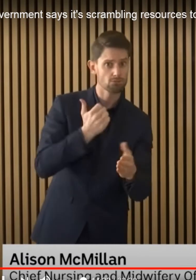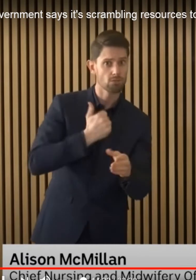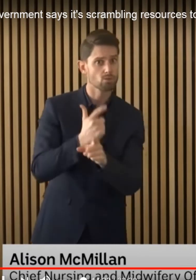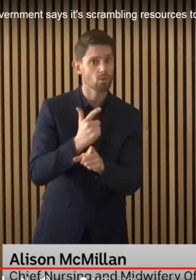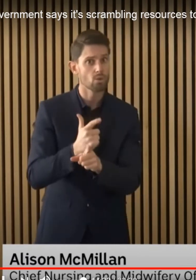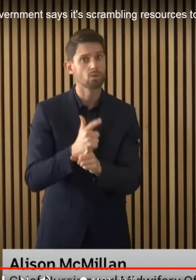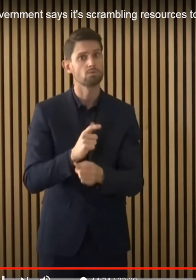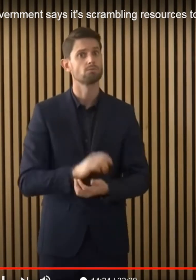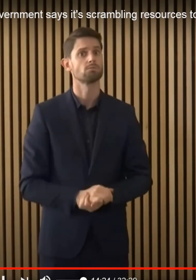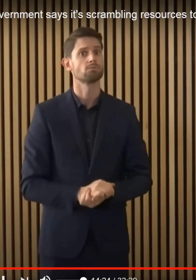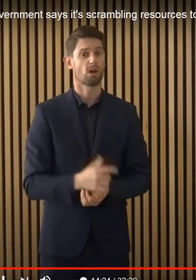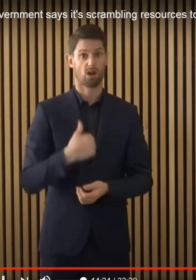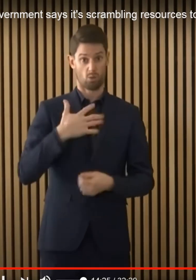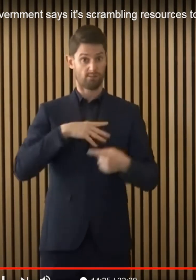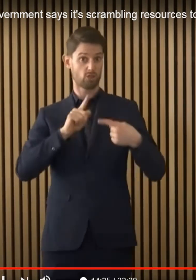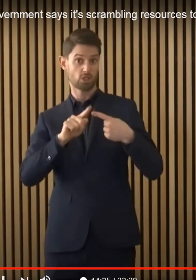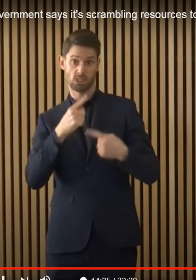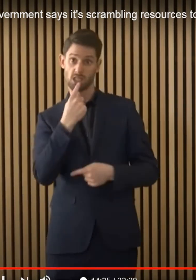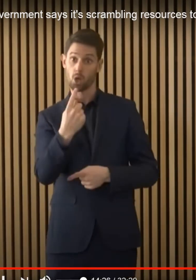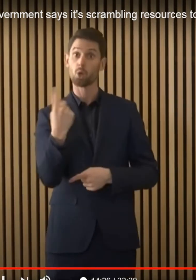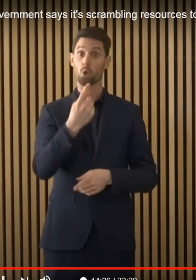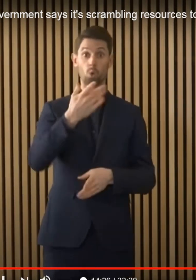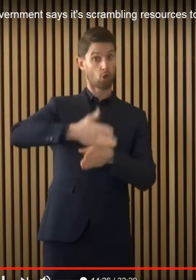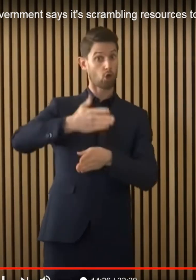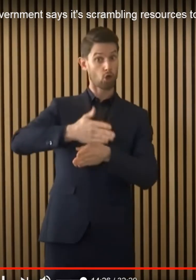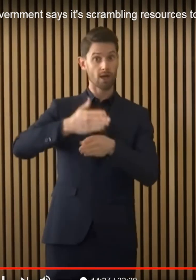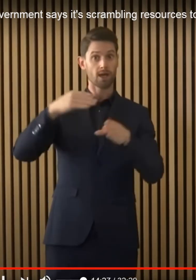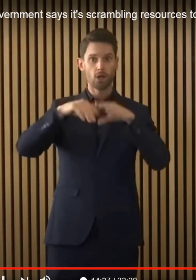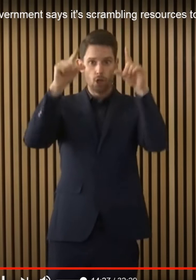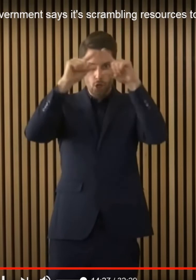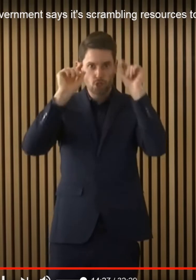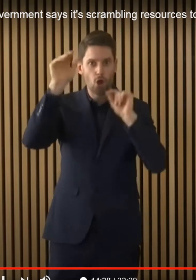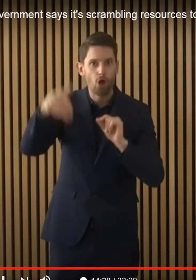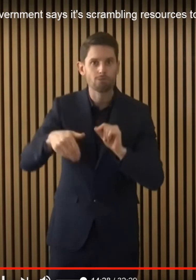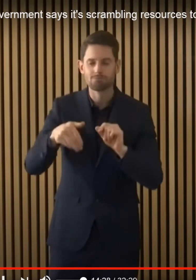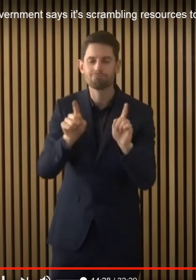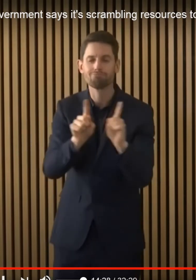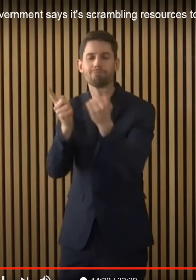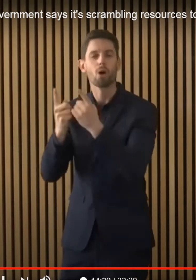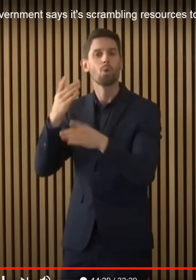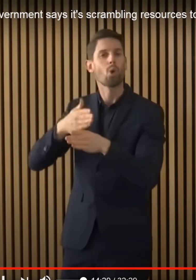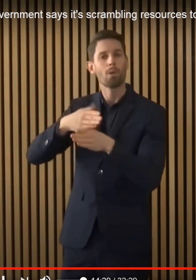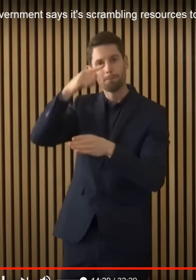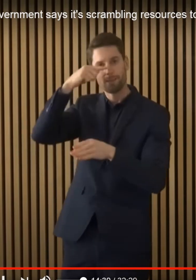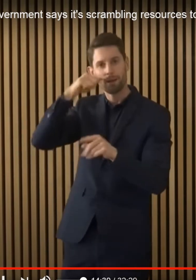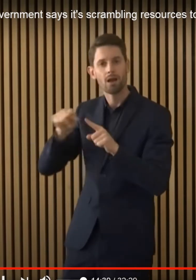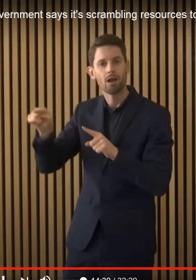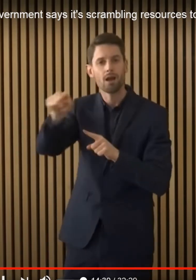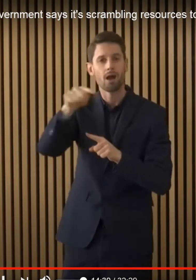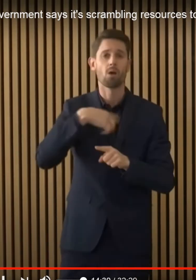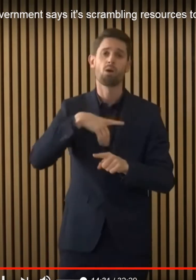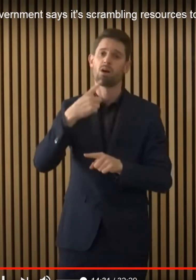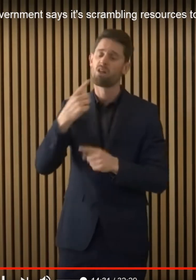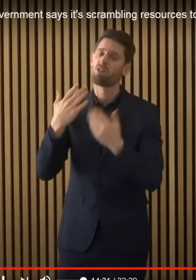message today is to all of those workers in our aged care sector, of whom there are many. This is a